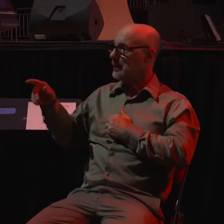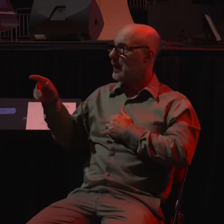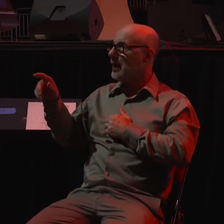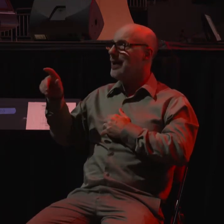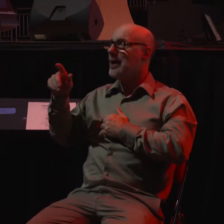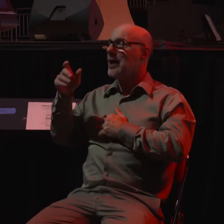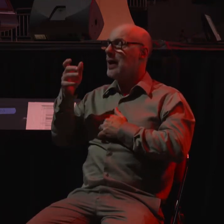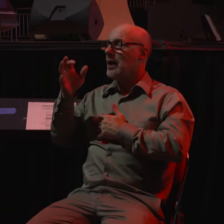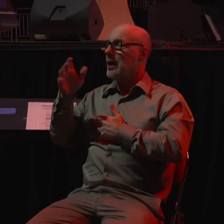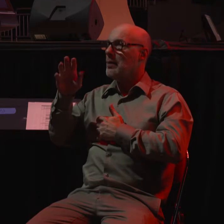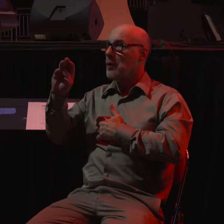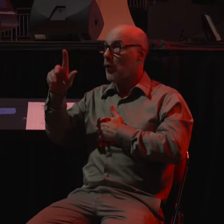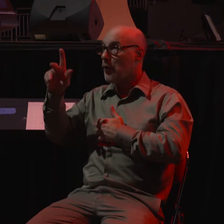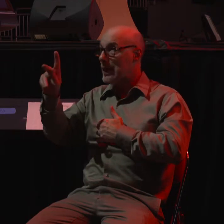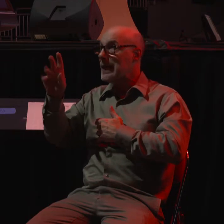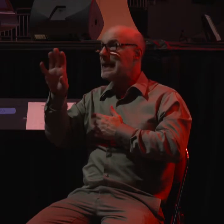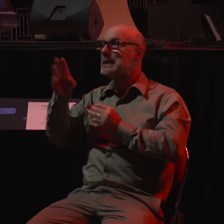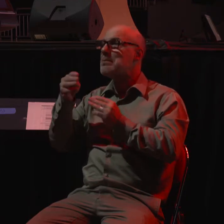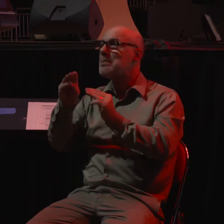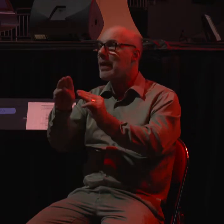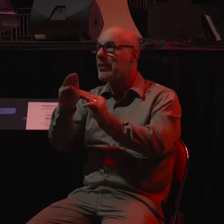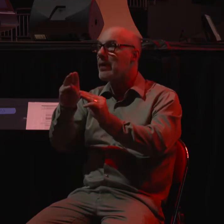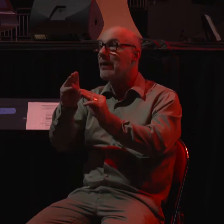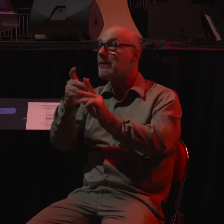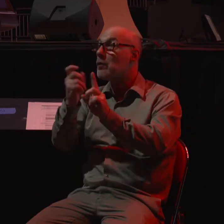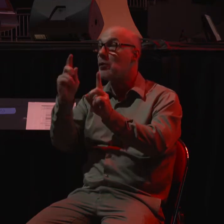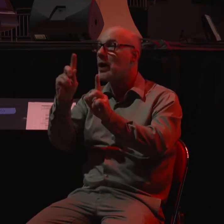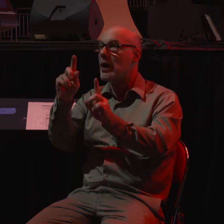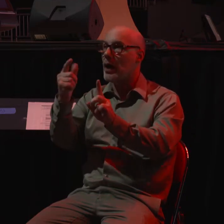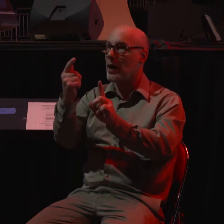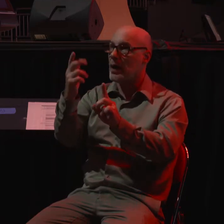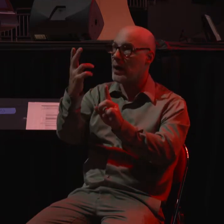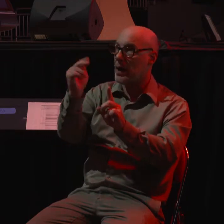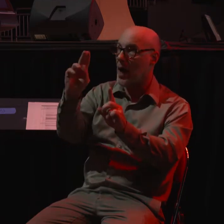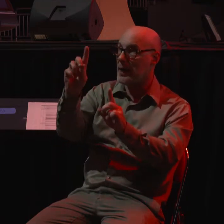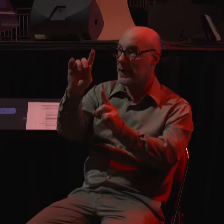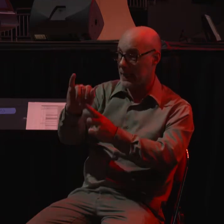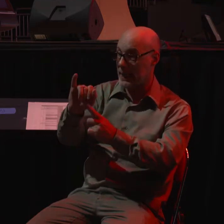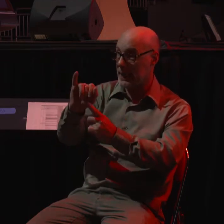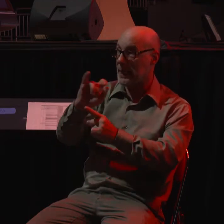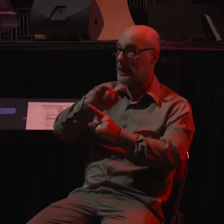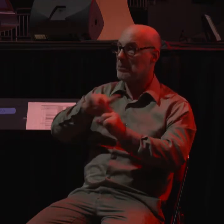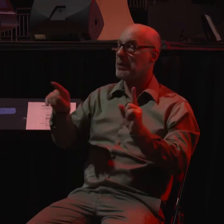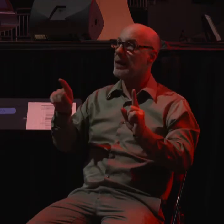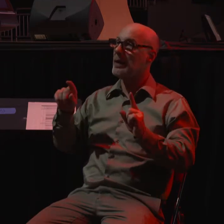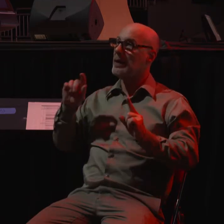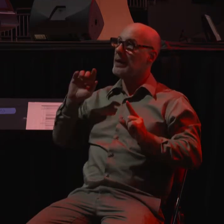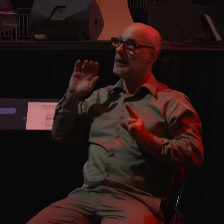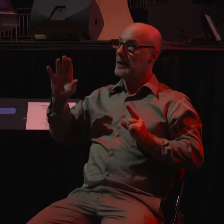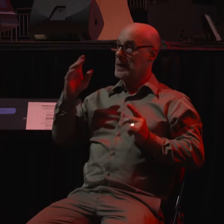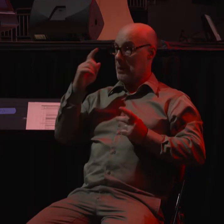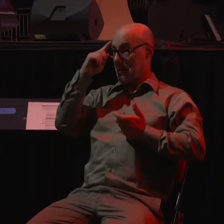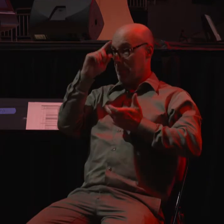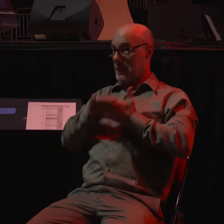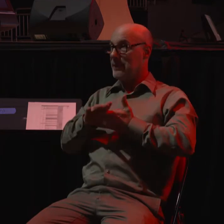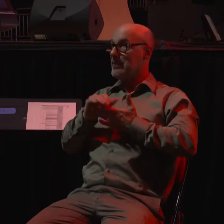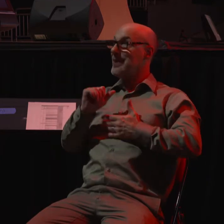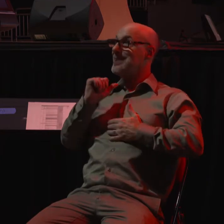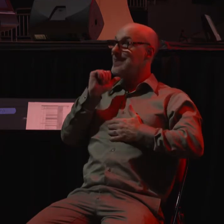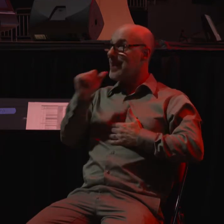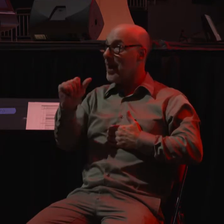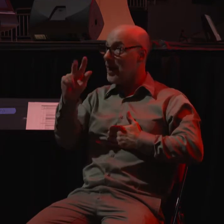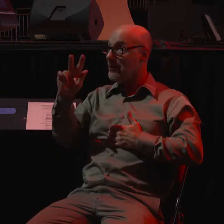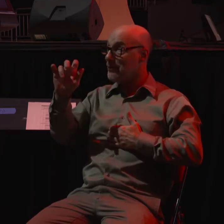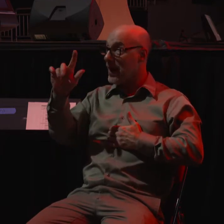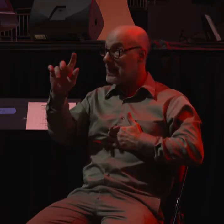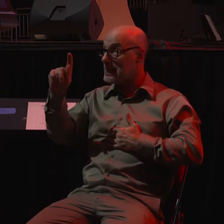Gandhi, he actually got his doctrine from Jesus on that. So nonviolent direct action, which was at the very center of the civil rights